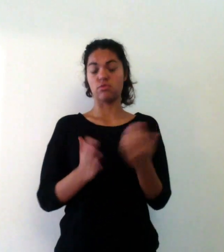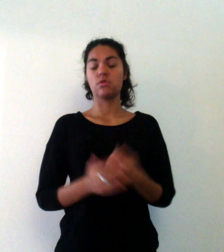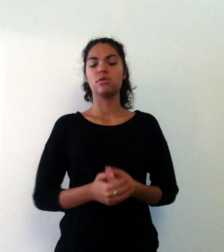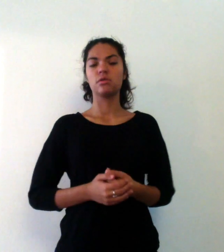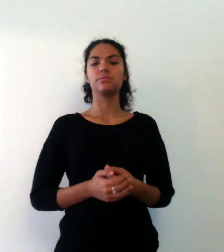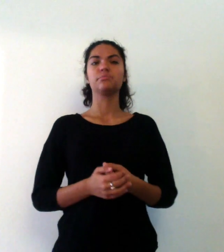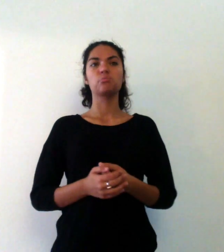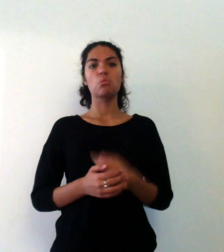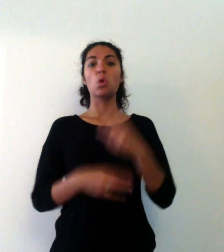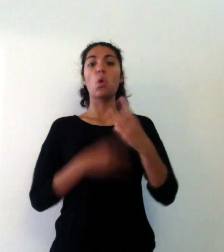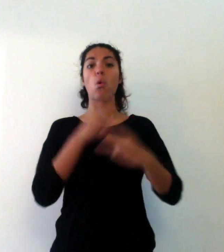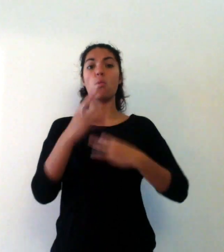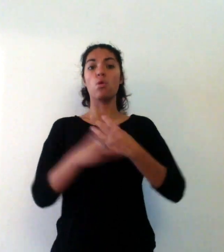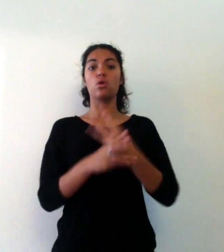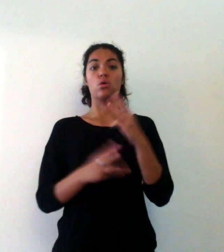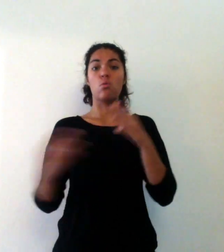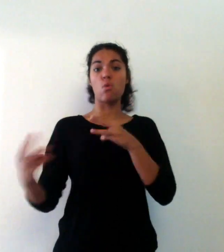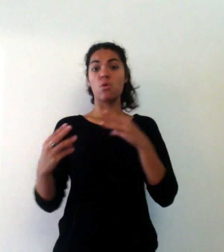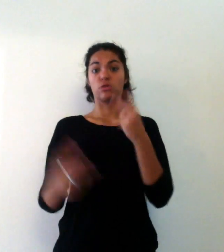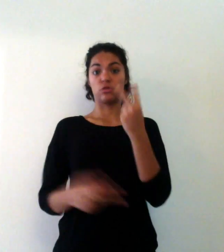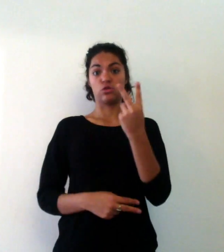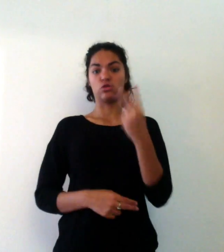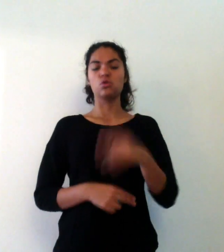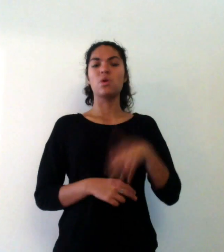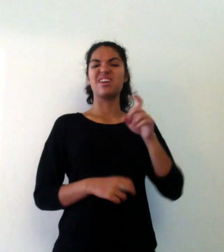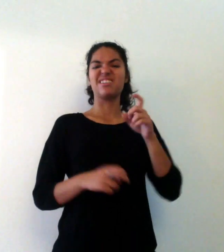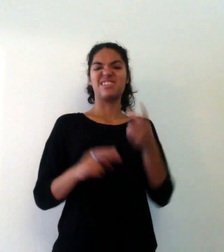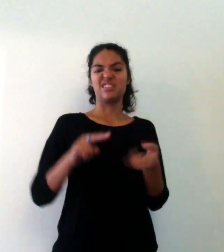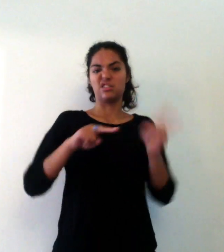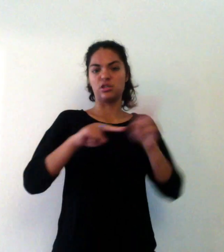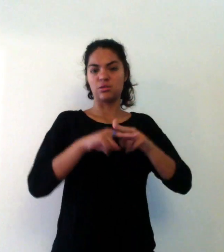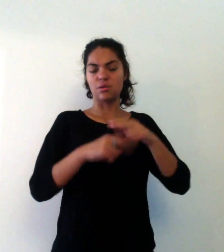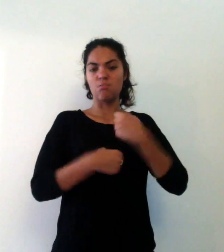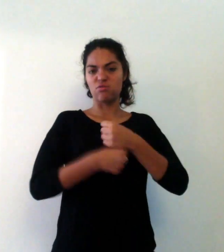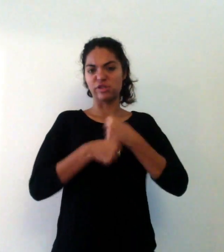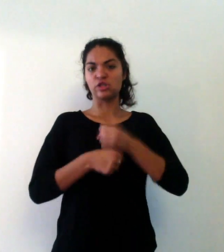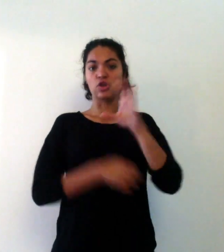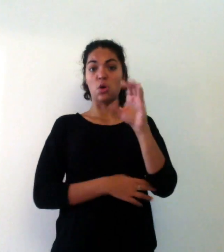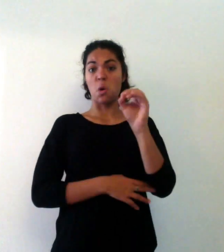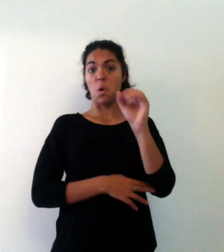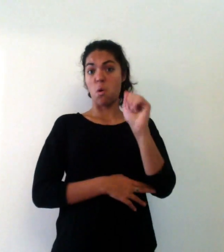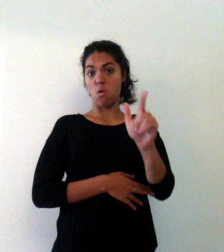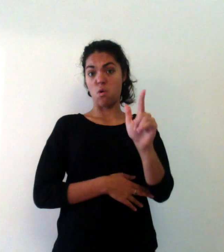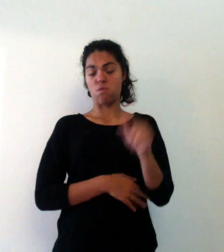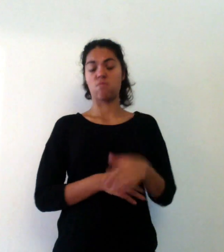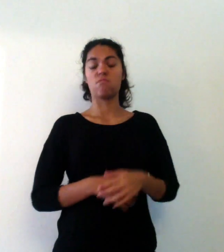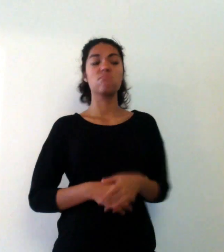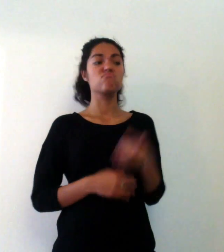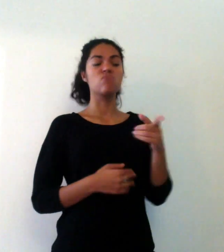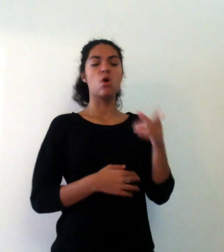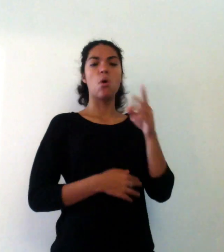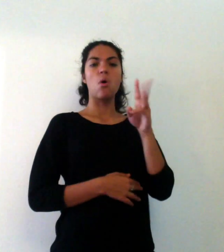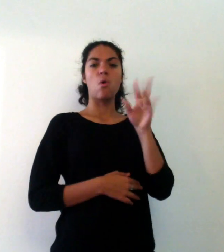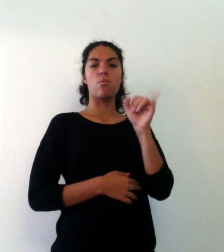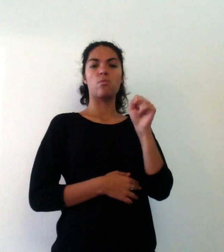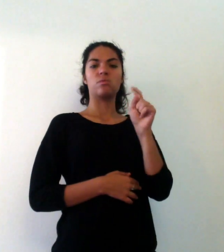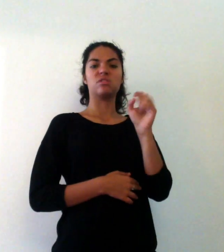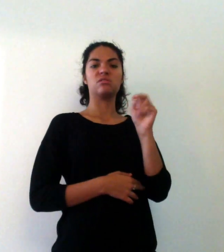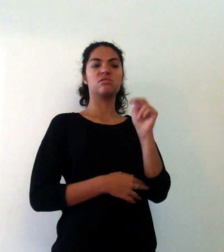to increase its production of coal. Winston Churchill called together labor leaders to enlist their support. At the end of his presentation, he asked them